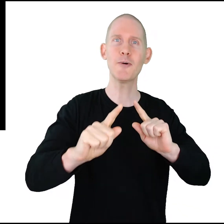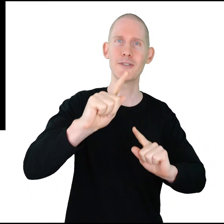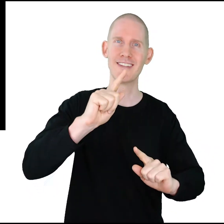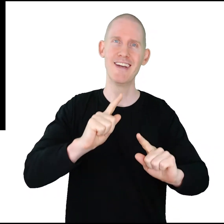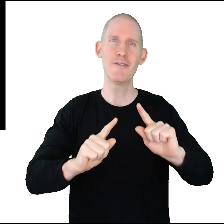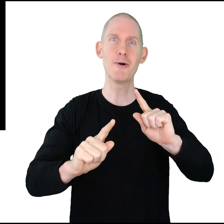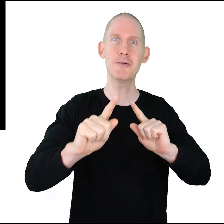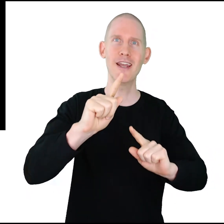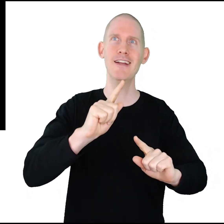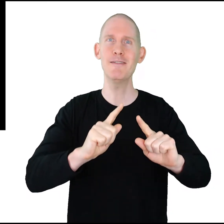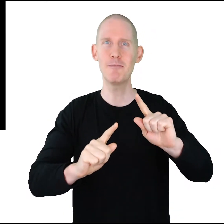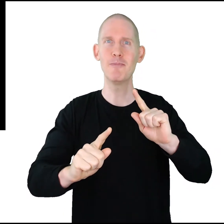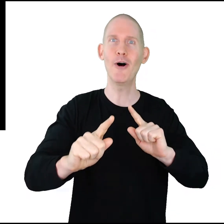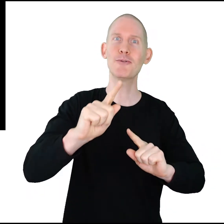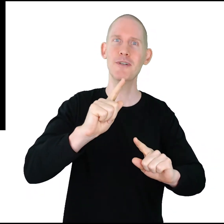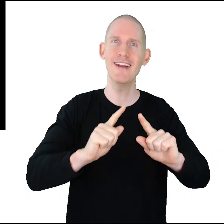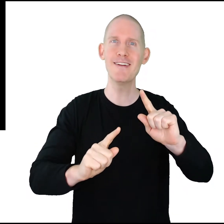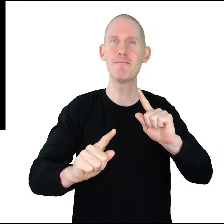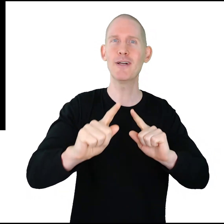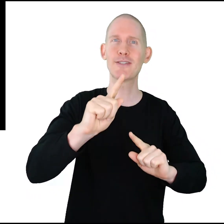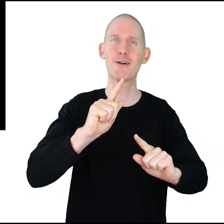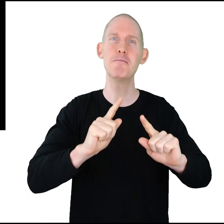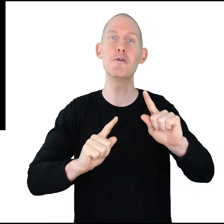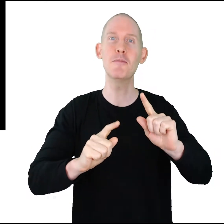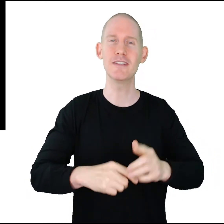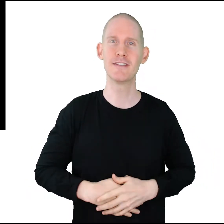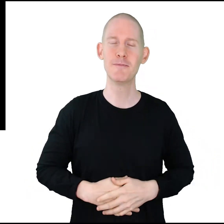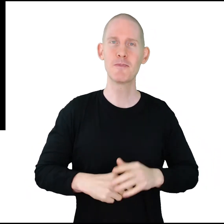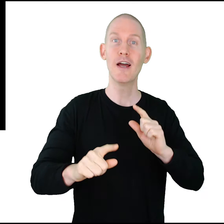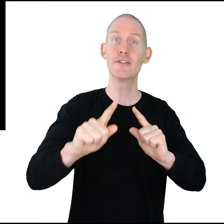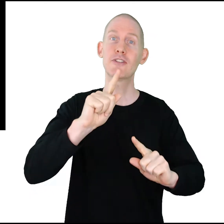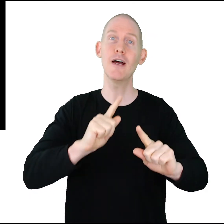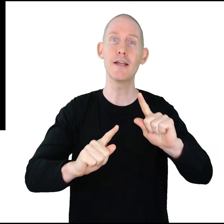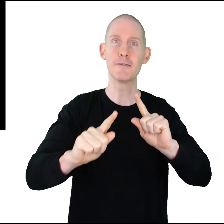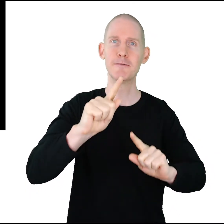backwards, rotating, alternating bicycle movements. Sign.